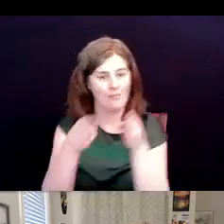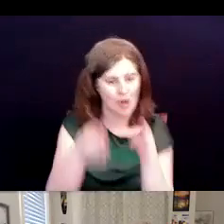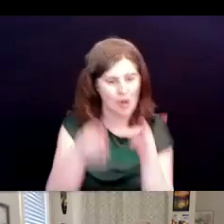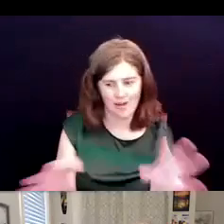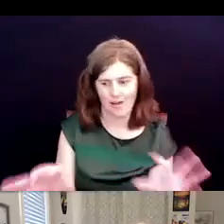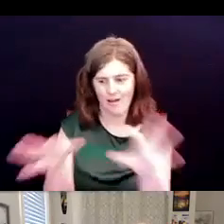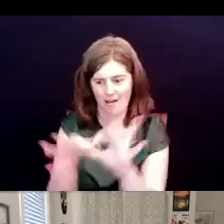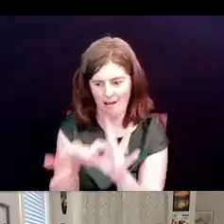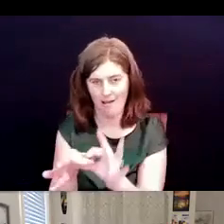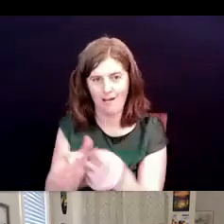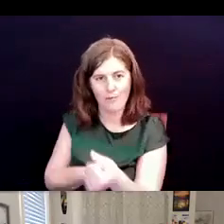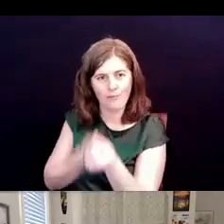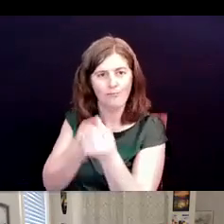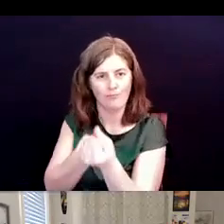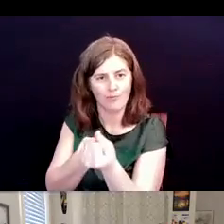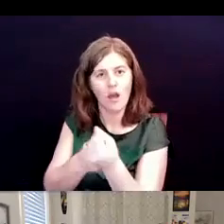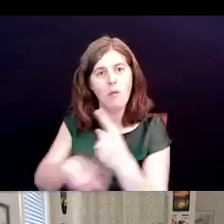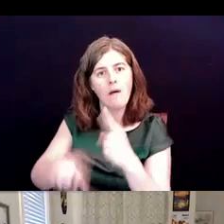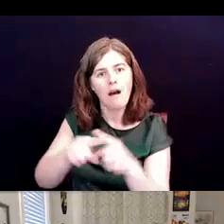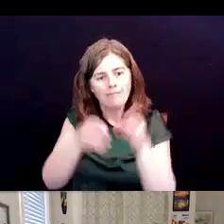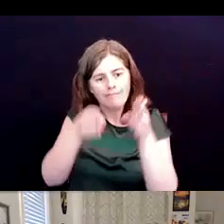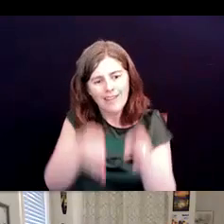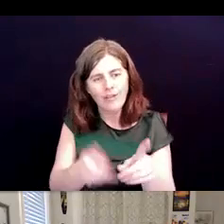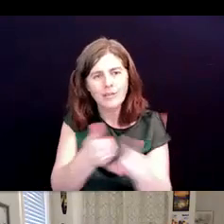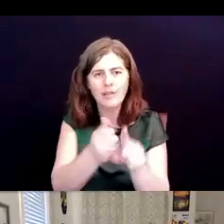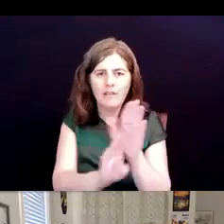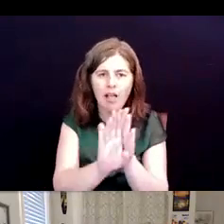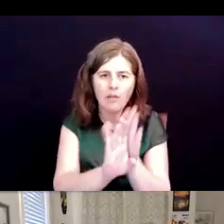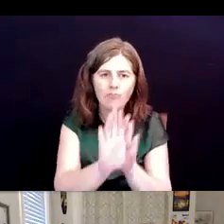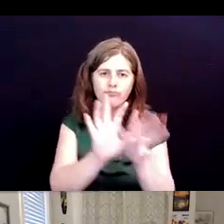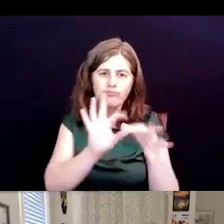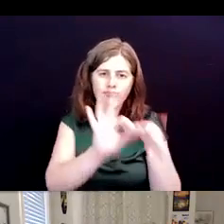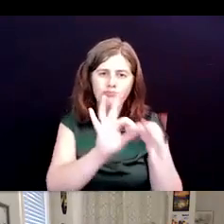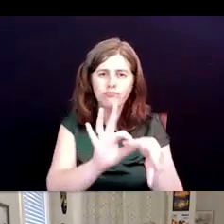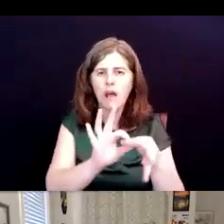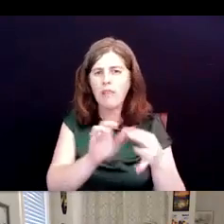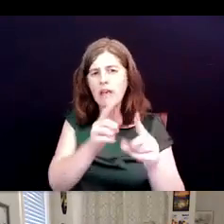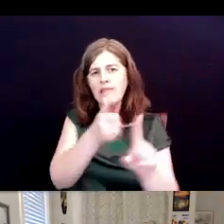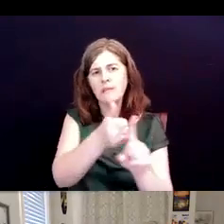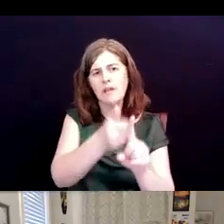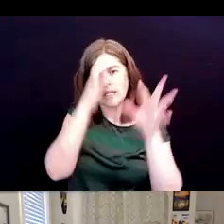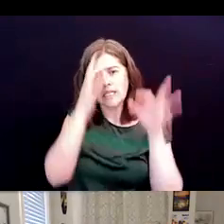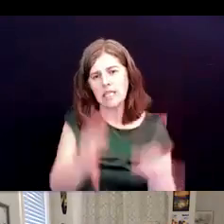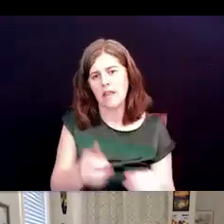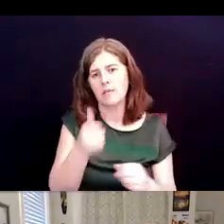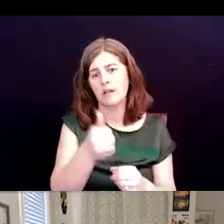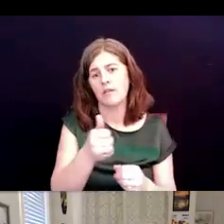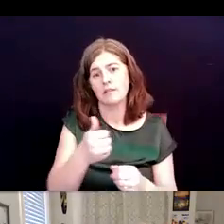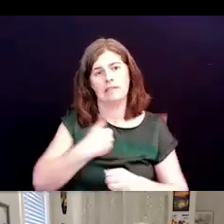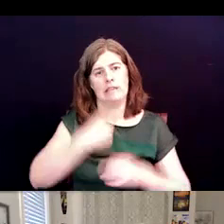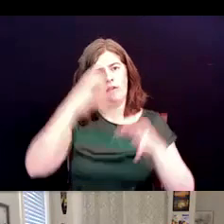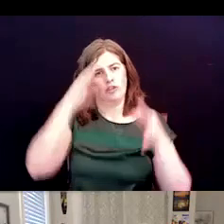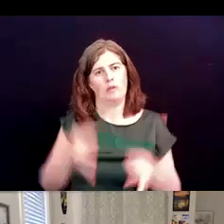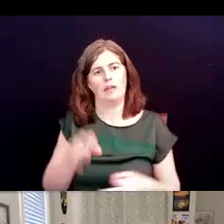but also developing the individual as they grow and they develop so that they can make their own decisions, that self-determination ability, if you